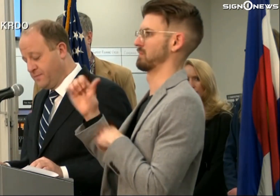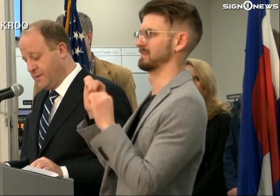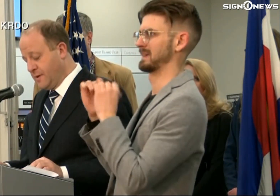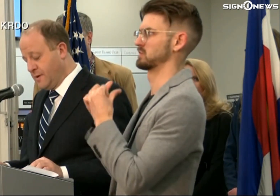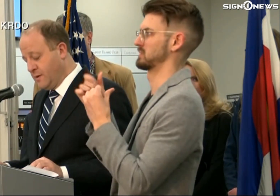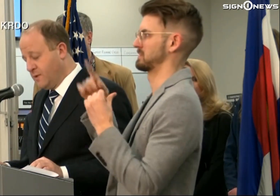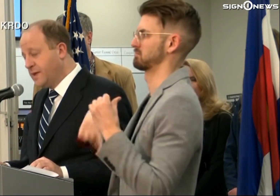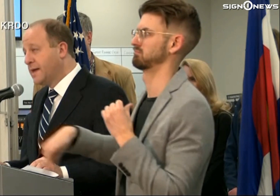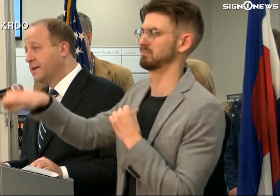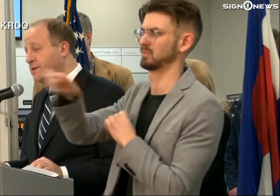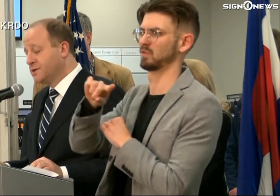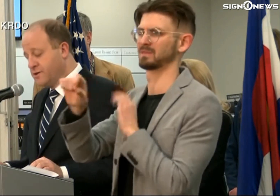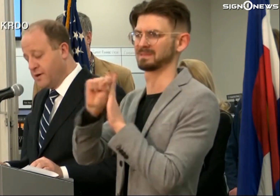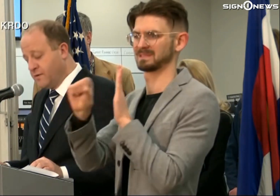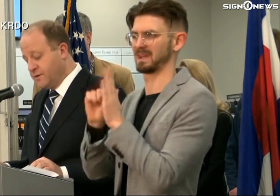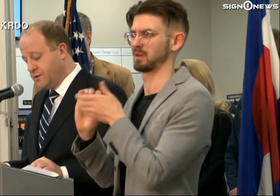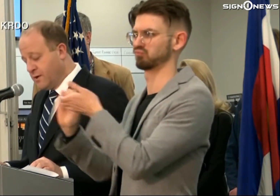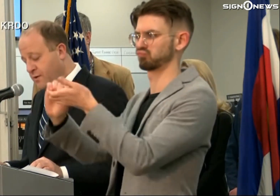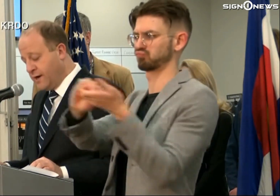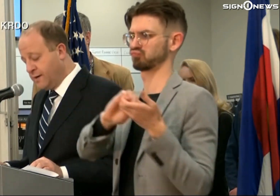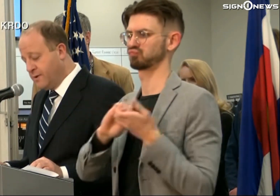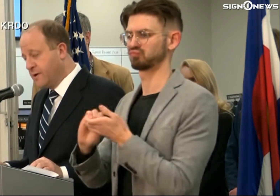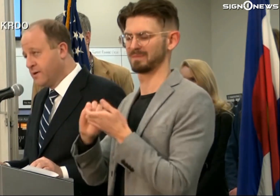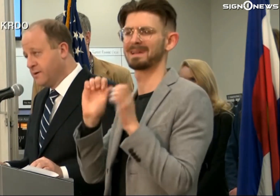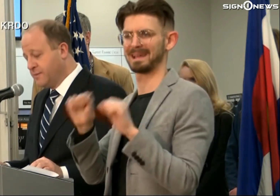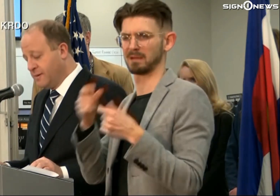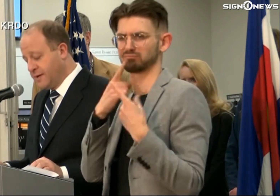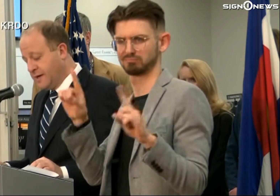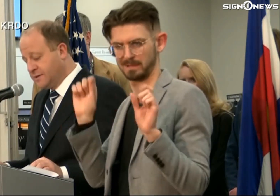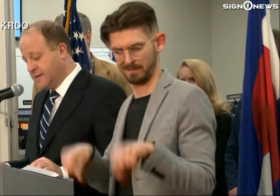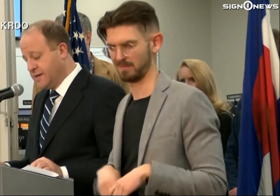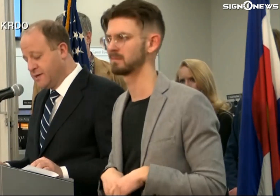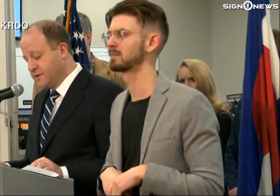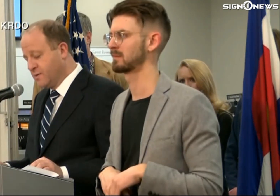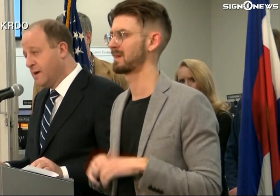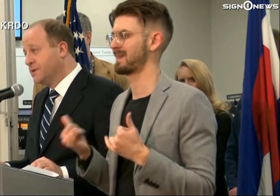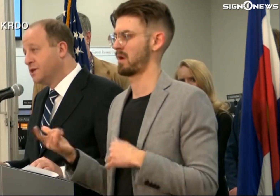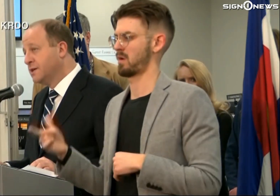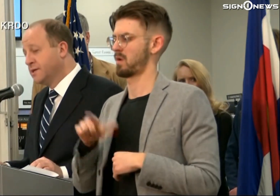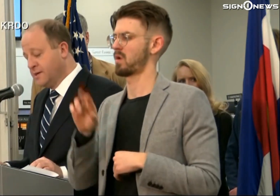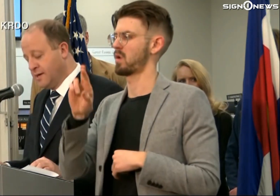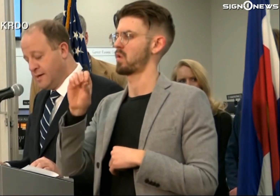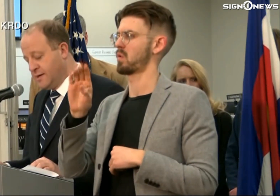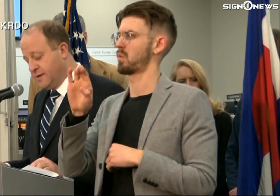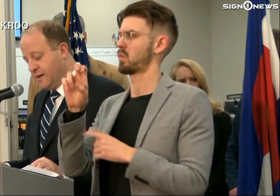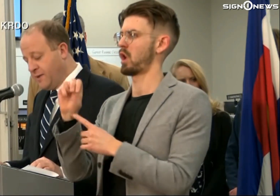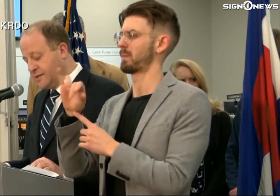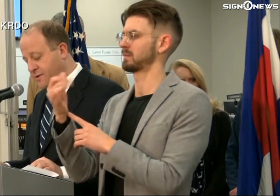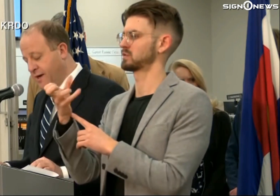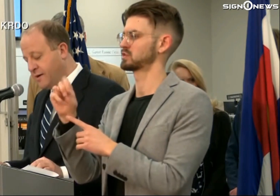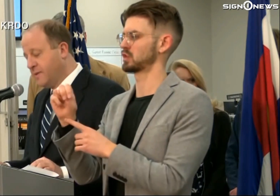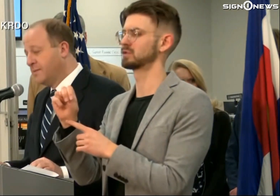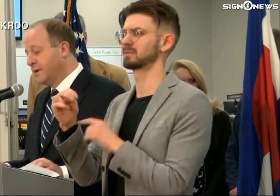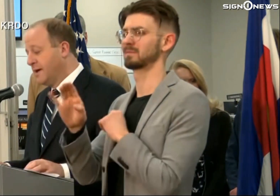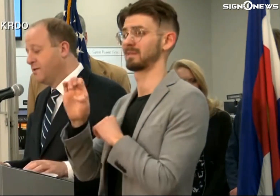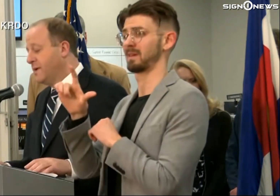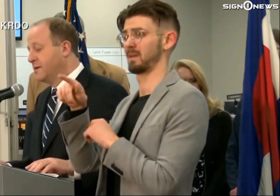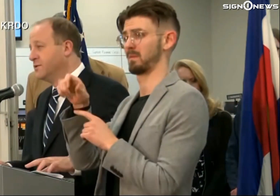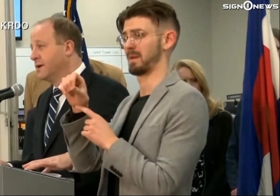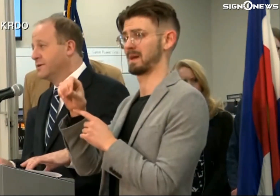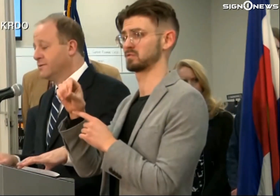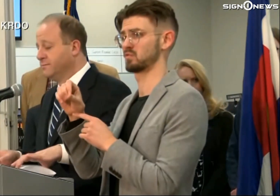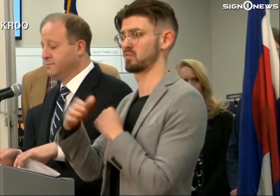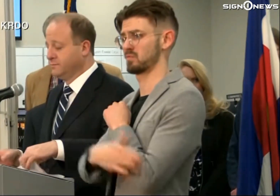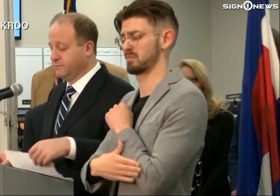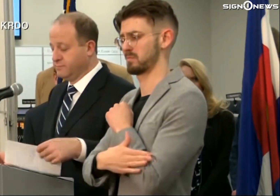state. With that, I'd like to turn it over to our great partner on the public health side, Dr. Robin Johnson, the El Paso County Public Health